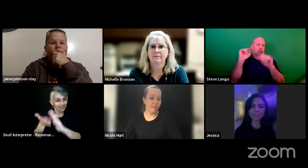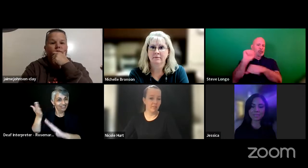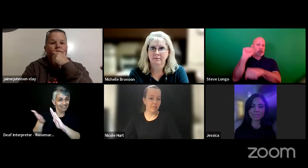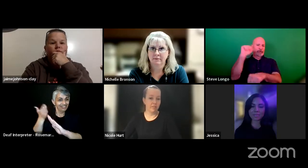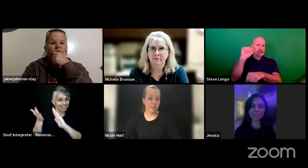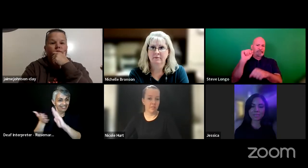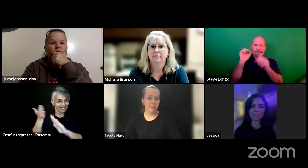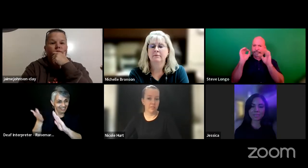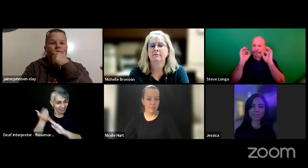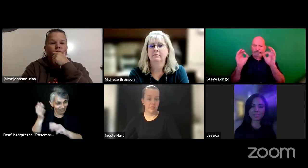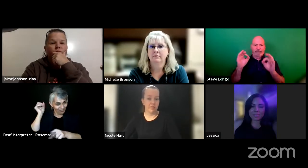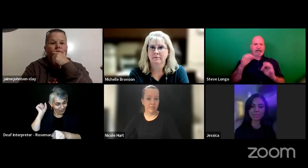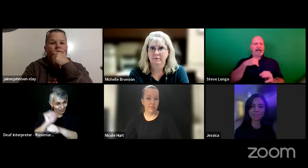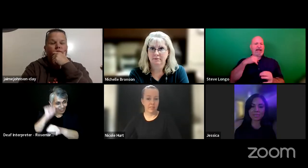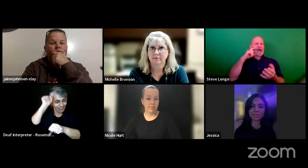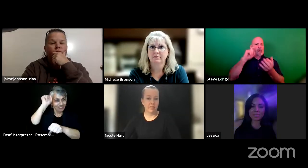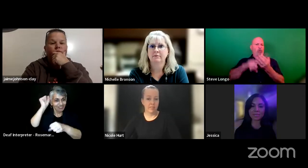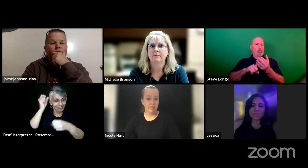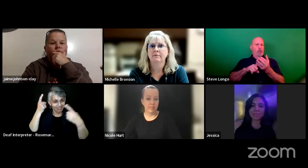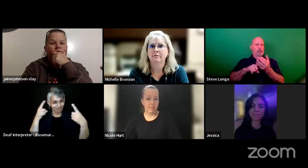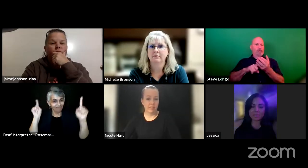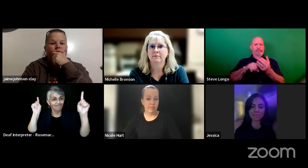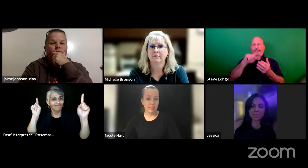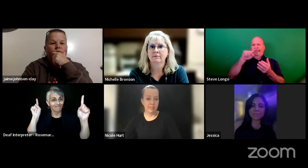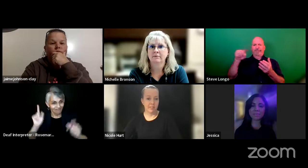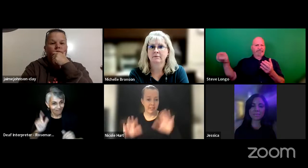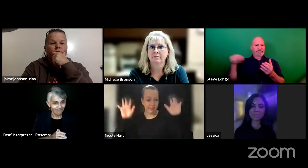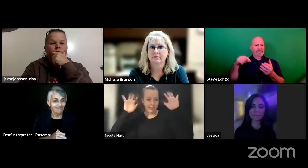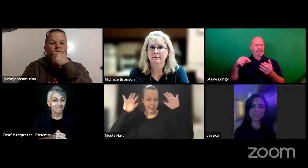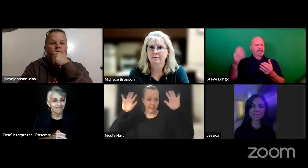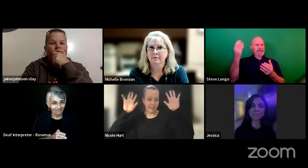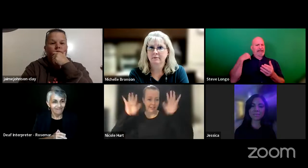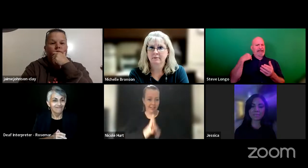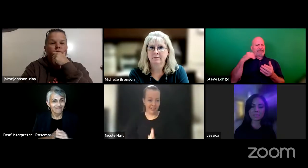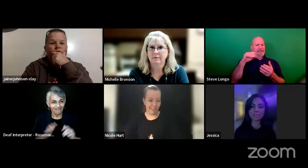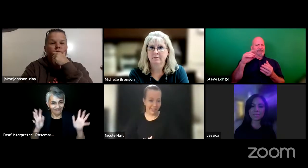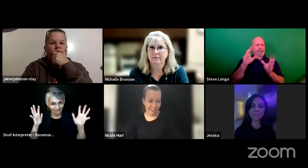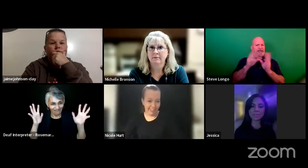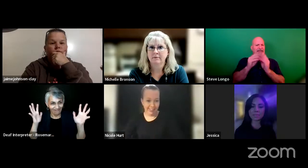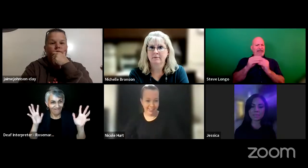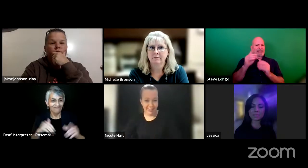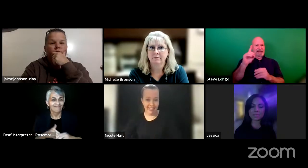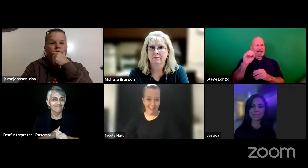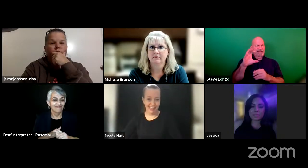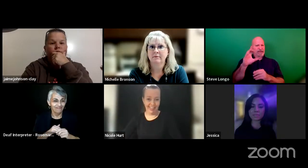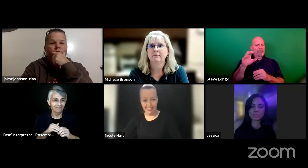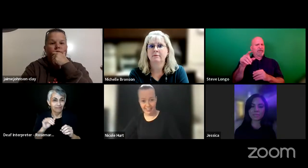BOARD at DHHSC. So board at DHHSC is now live and working.